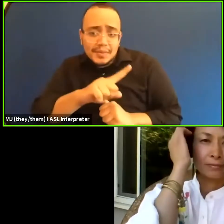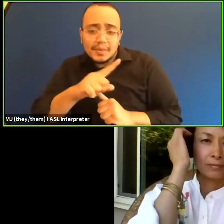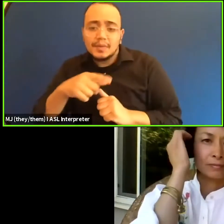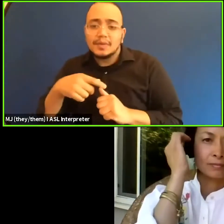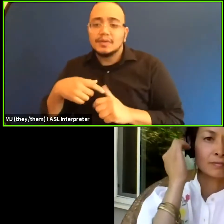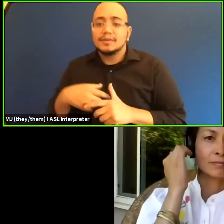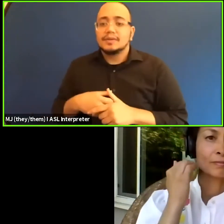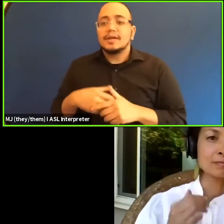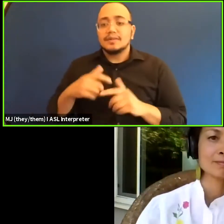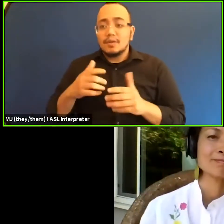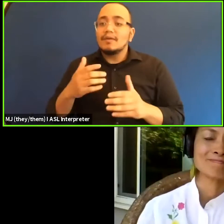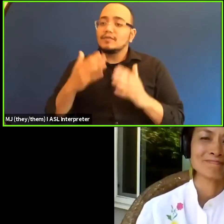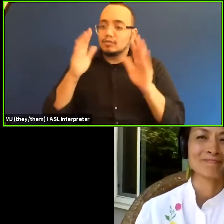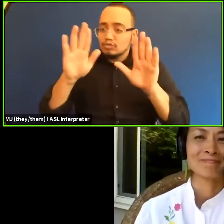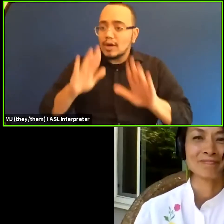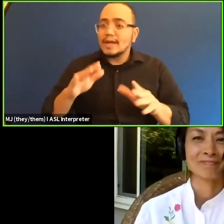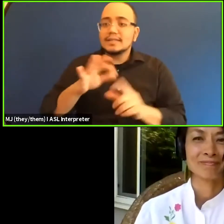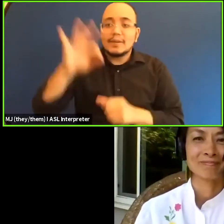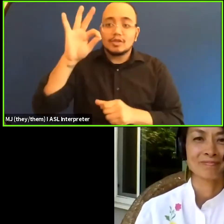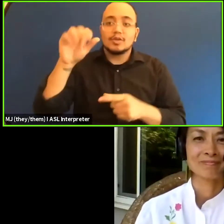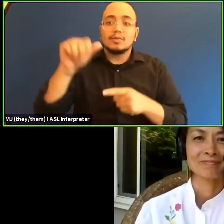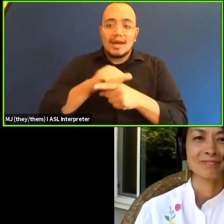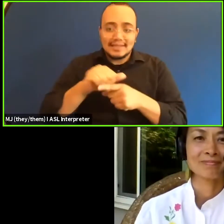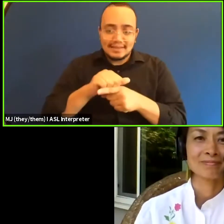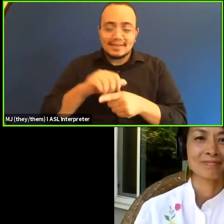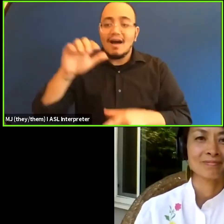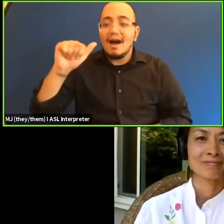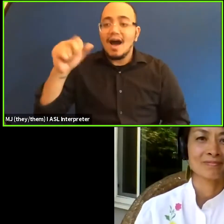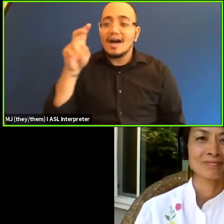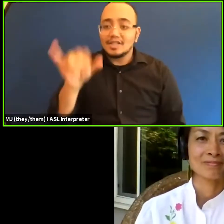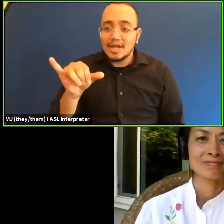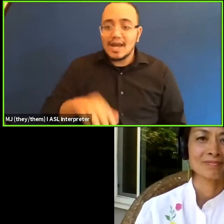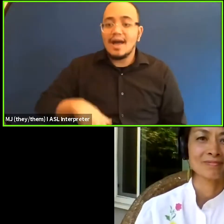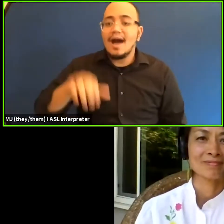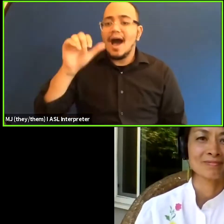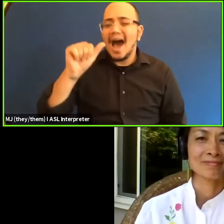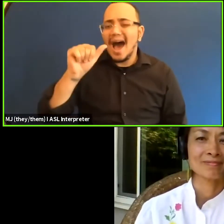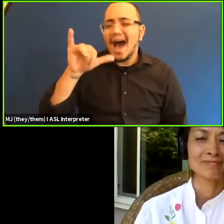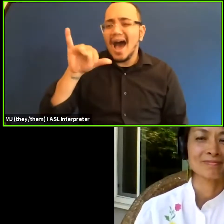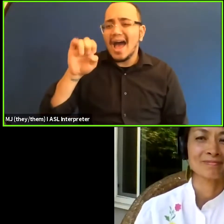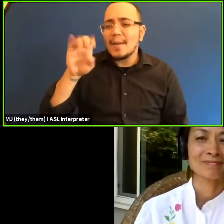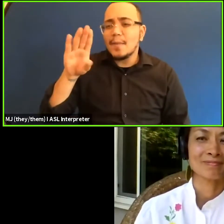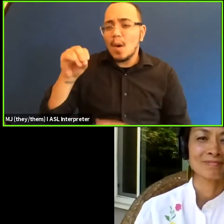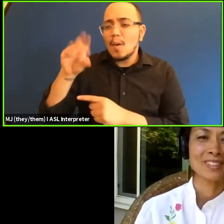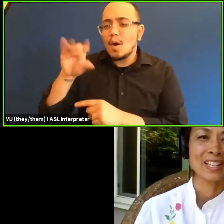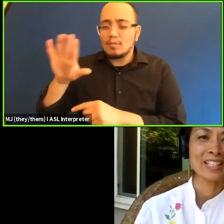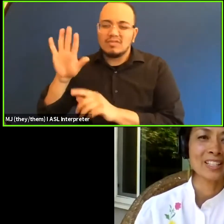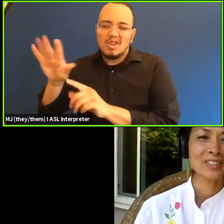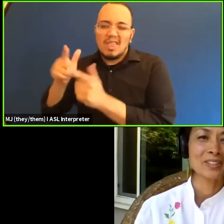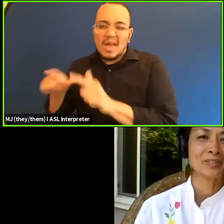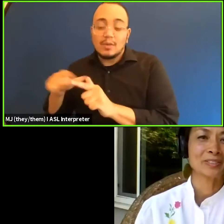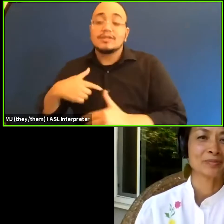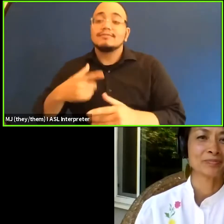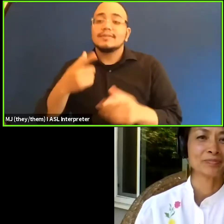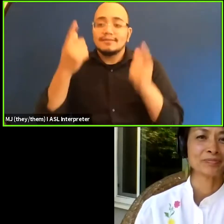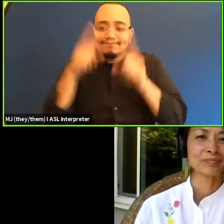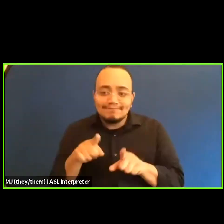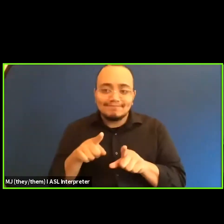you replenish yourself through yours. Ashe, Ai Bobo, and so it is. Peace. Thank